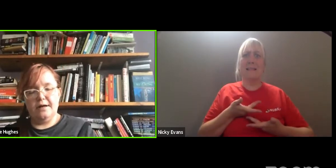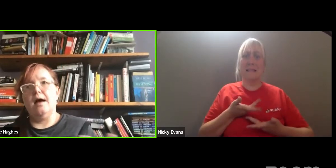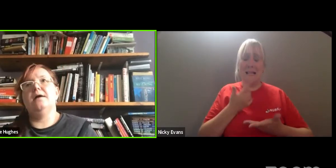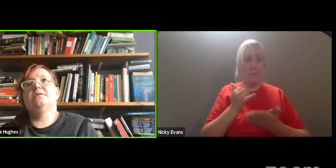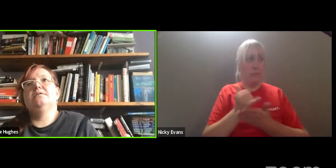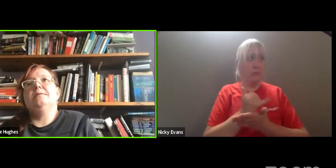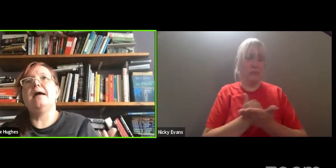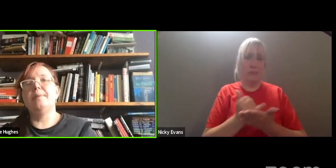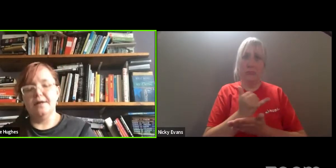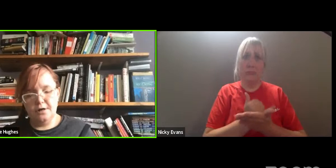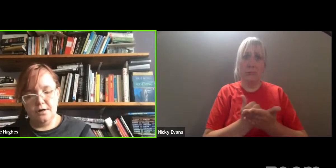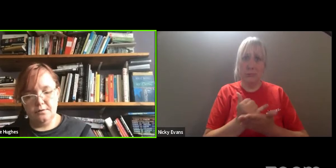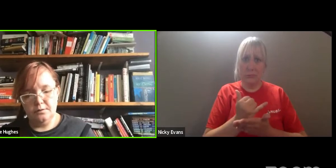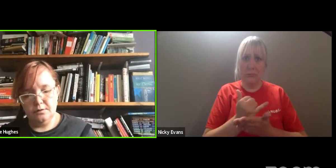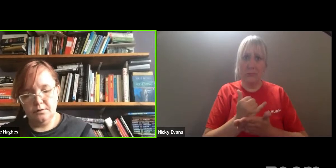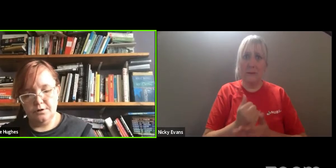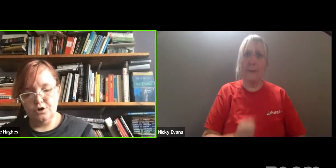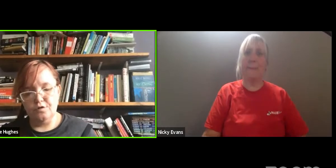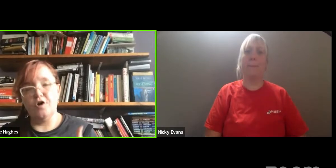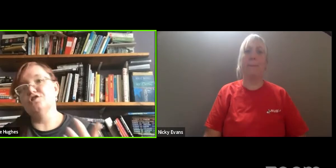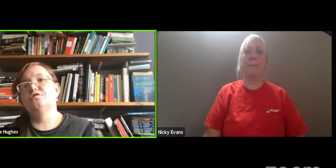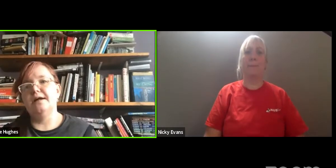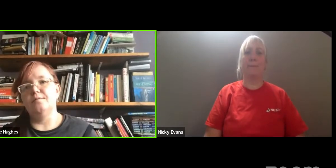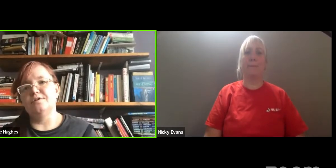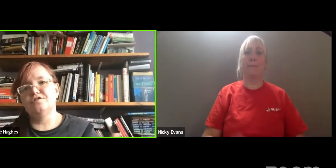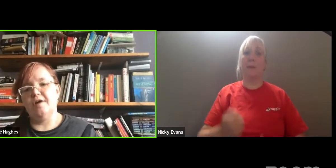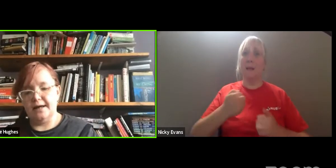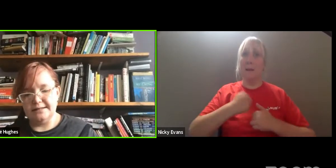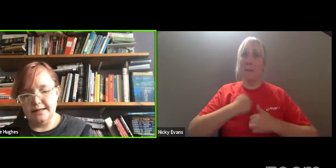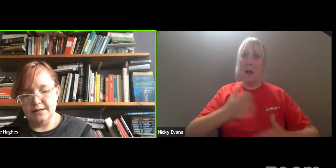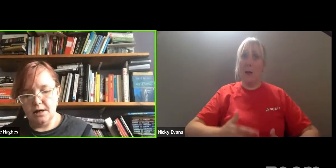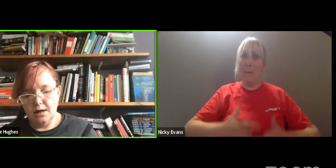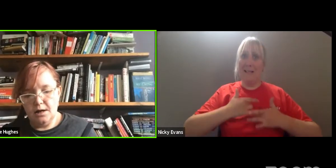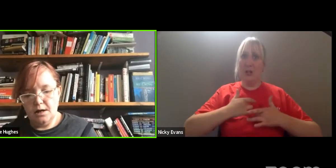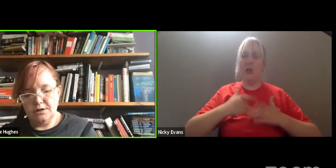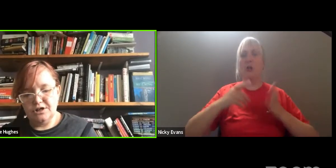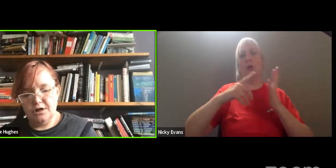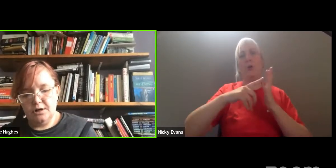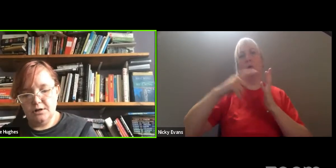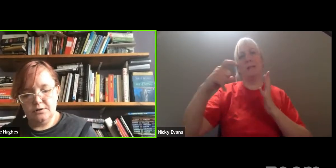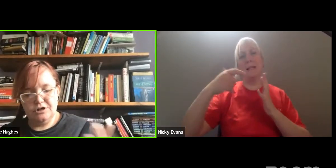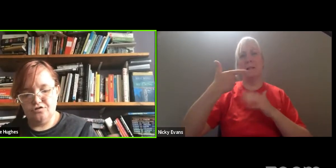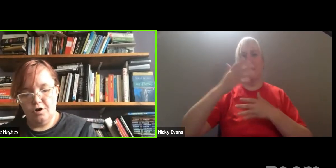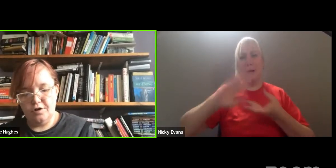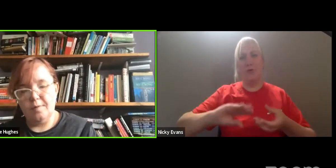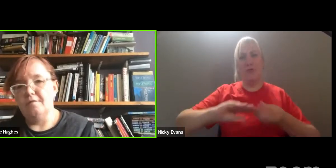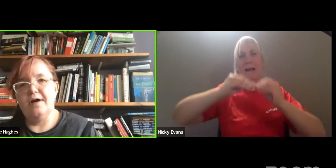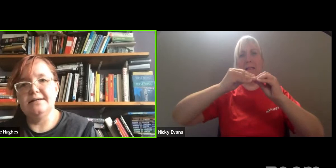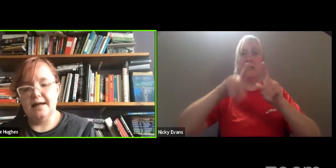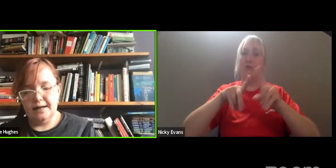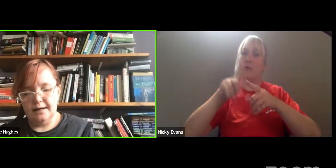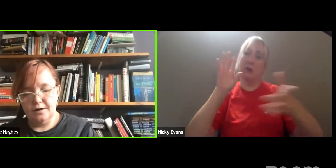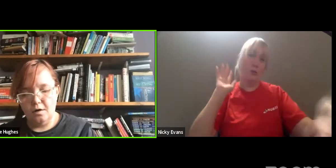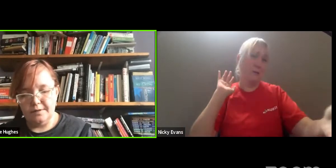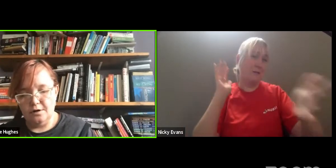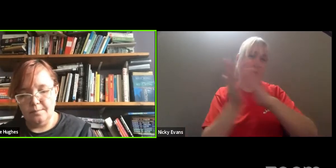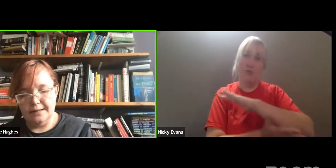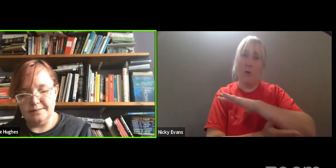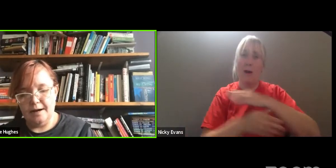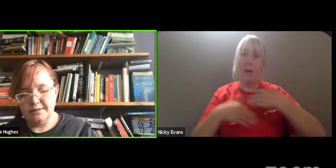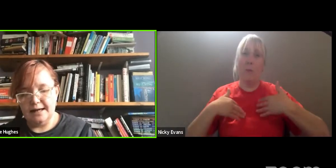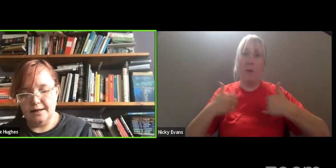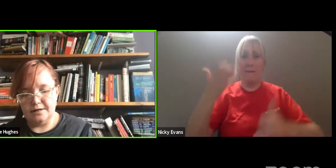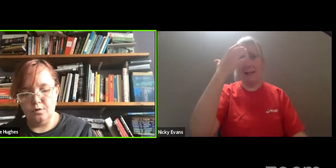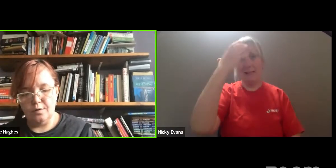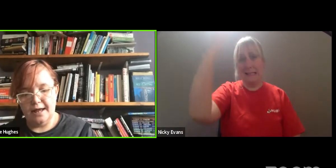As far as, in my opinion, universal credit was created to destroy the welfare state. There's no